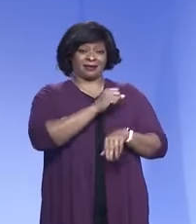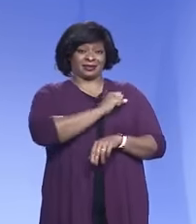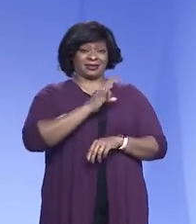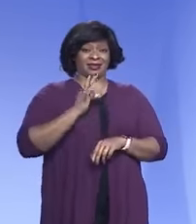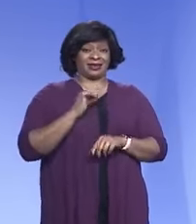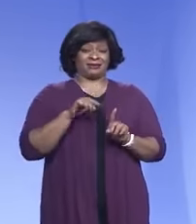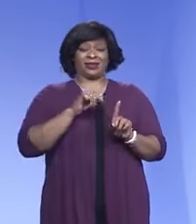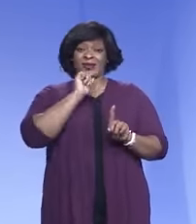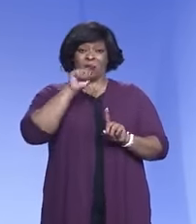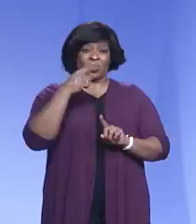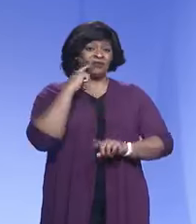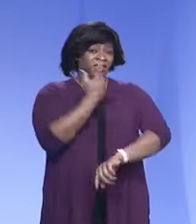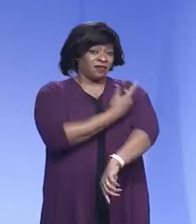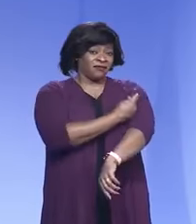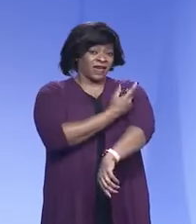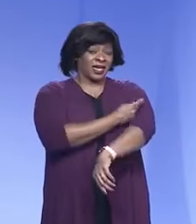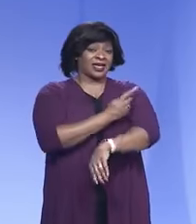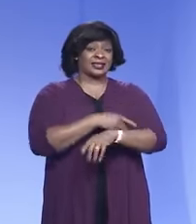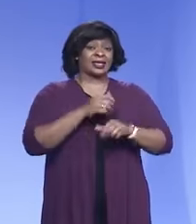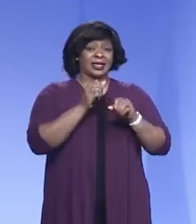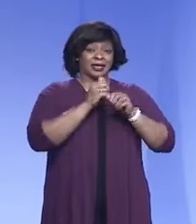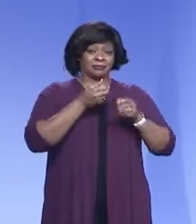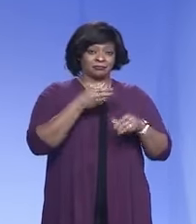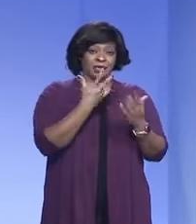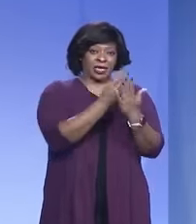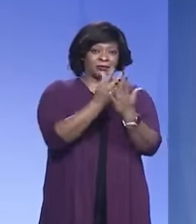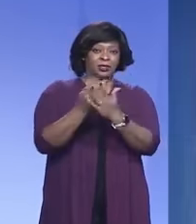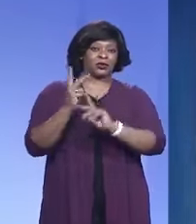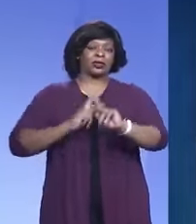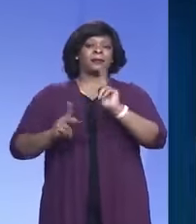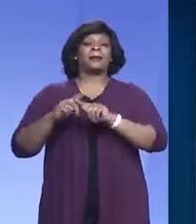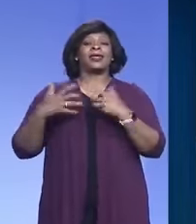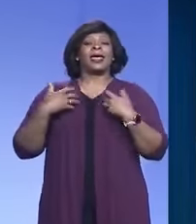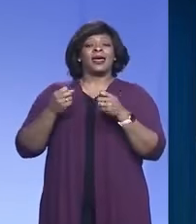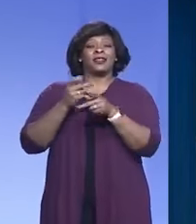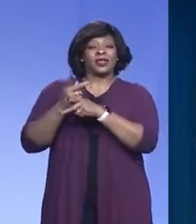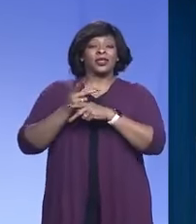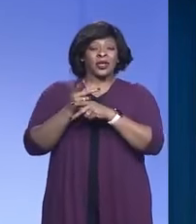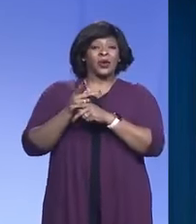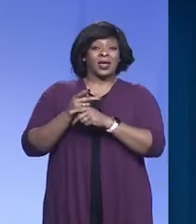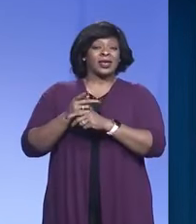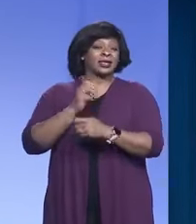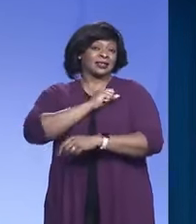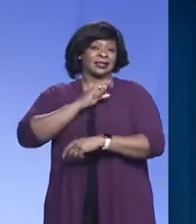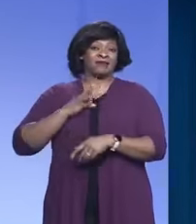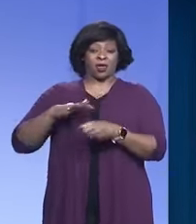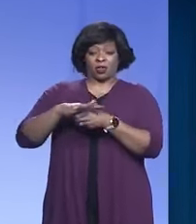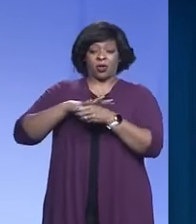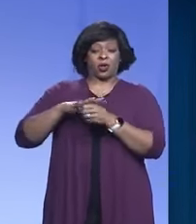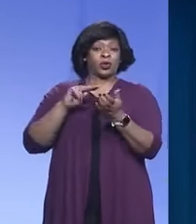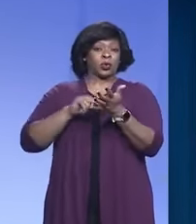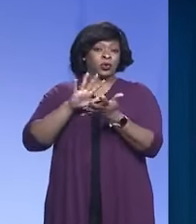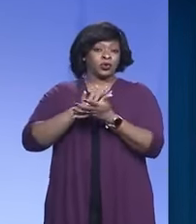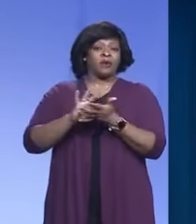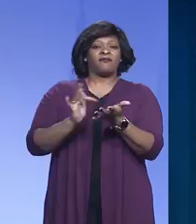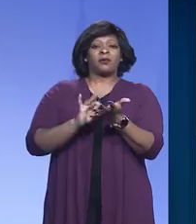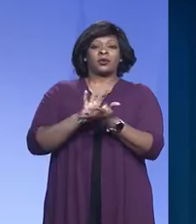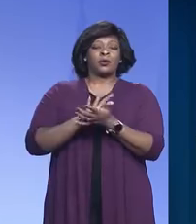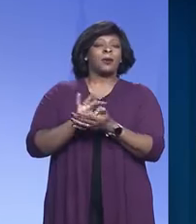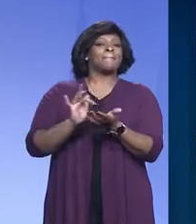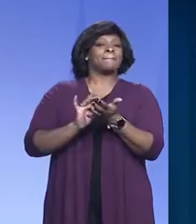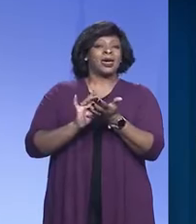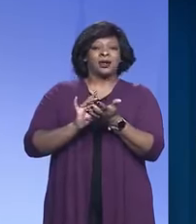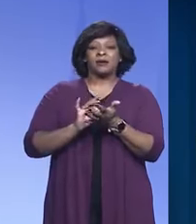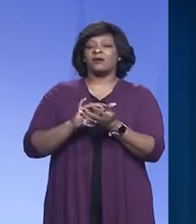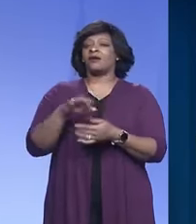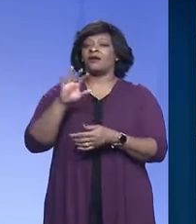for not only the vaccine administration, but for the healthcare systems, our local nursing schools, pharmacy school, medical school are